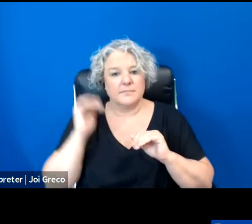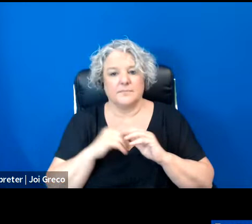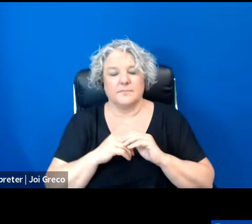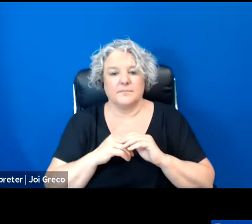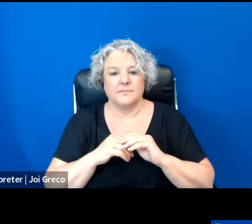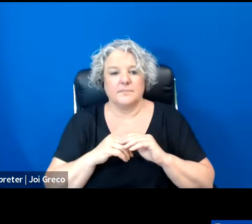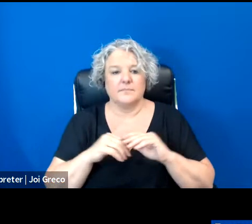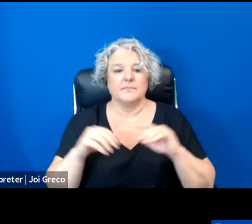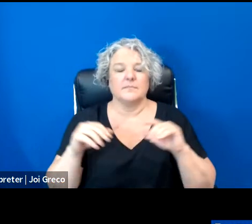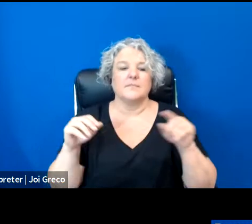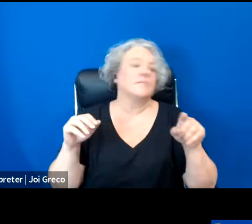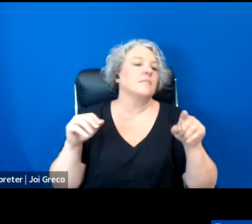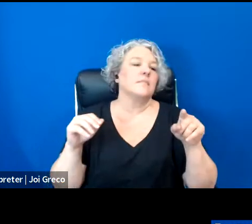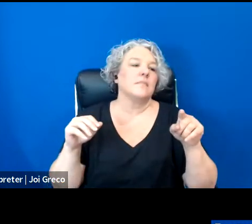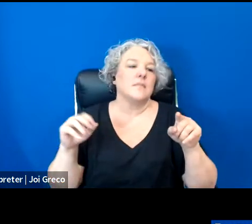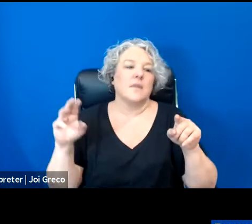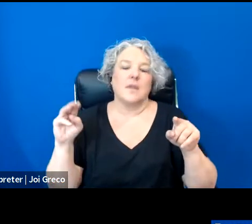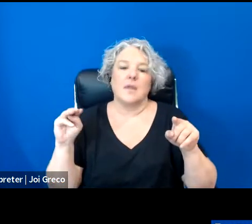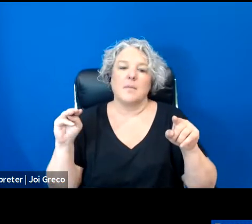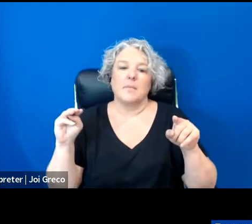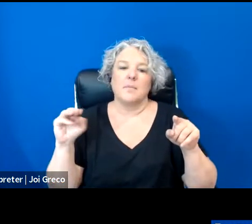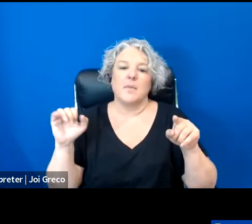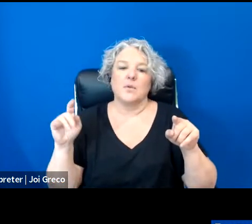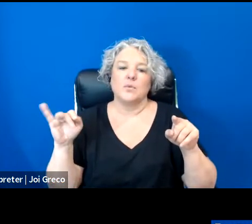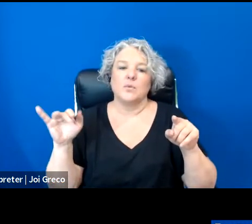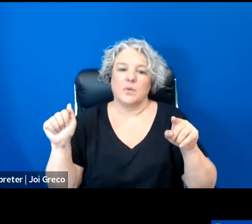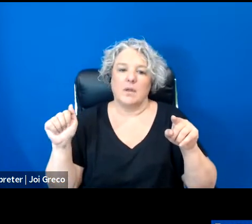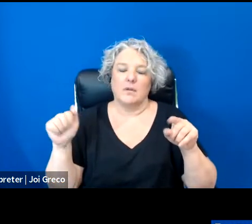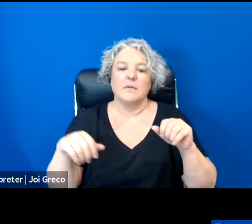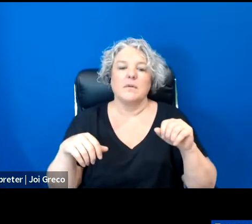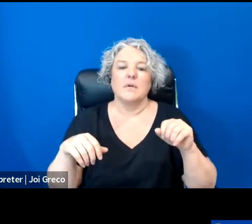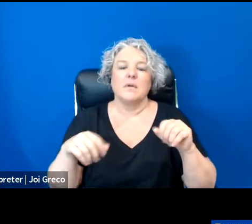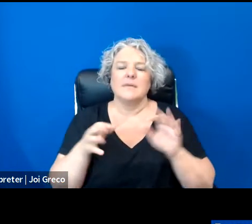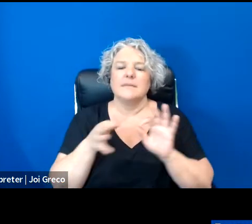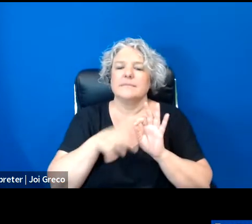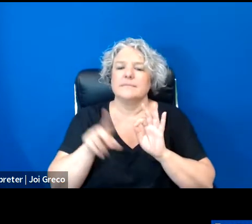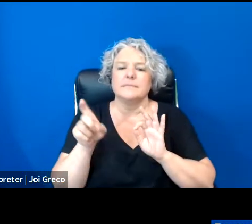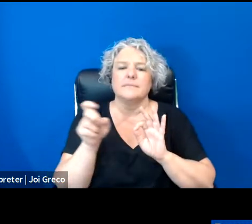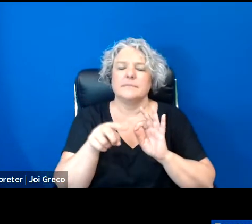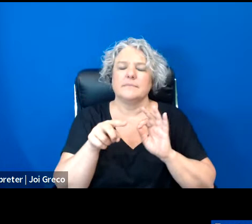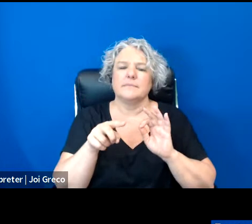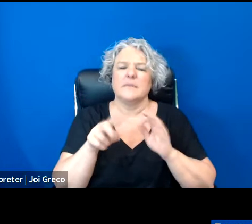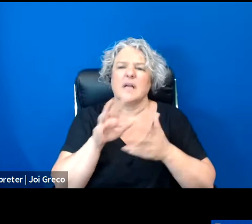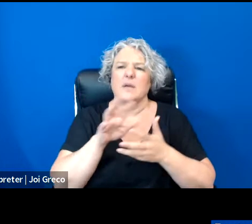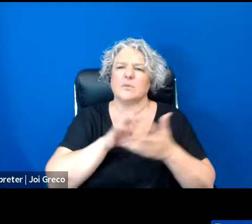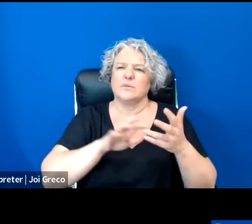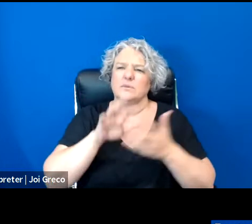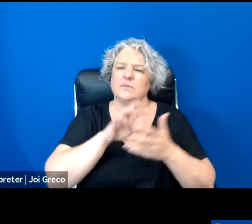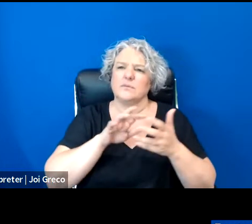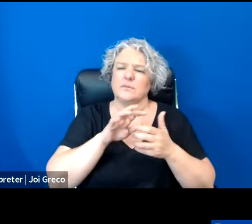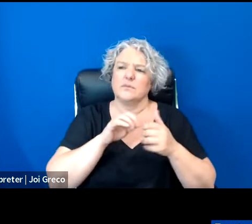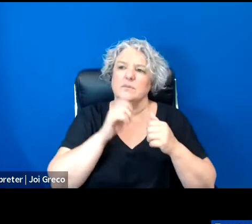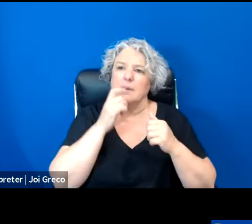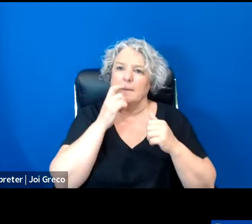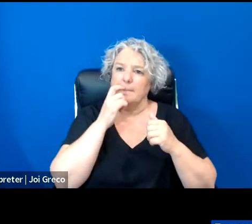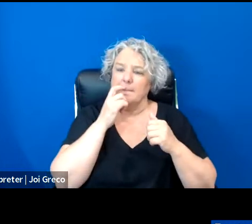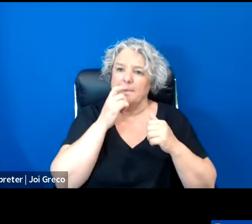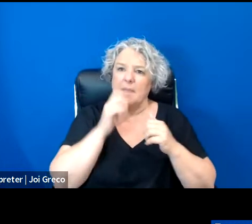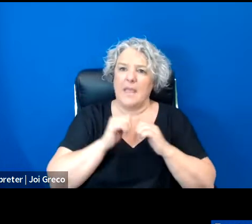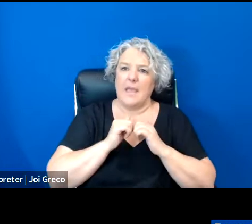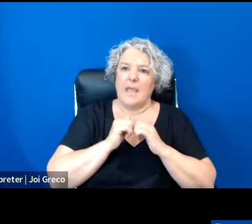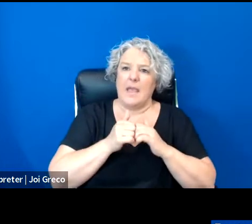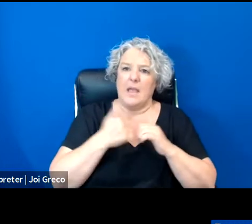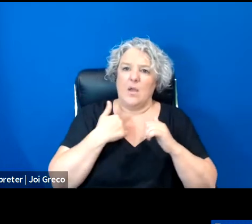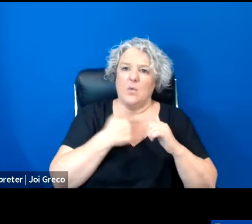Matthew Latarin from Humboldt University. Thank you for the talk. A simple question that confused me a little bit by now, that how one